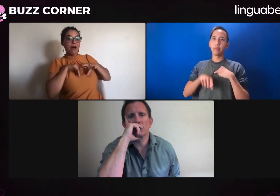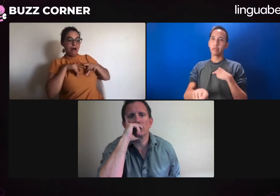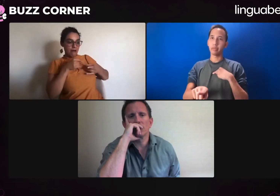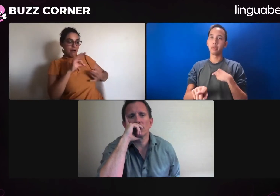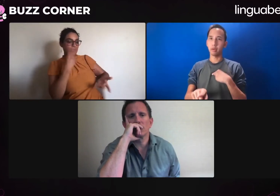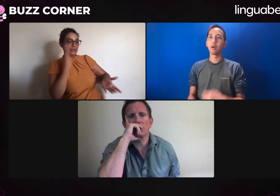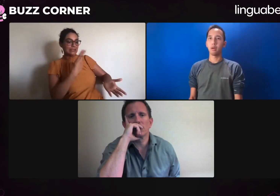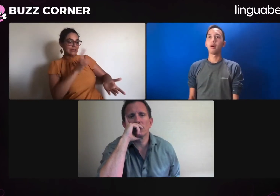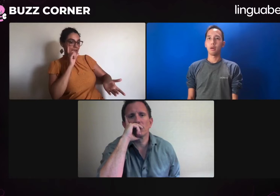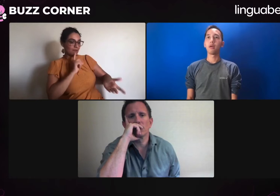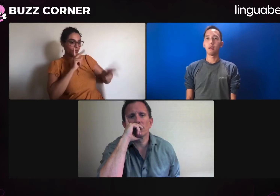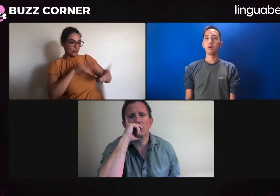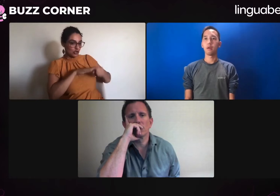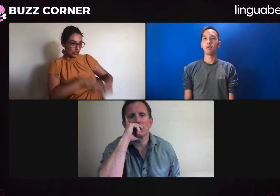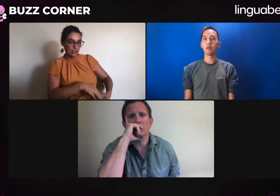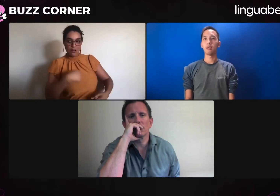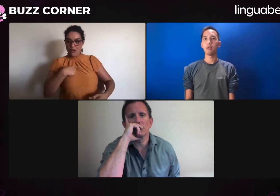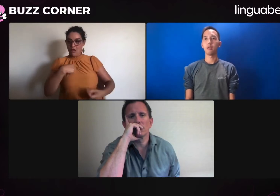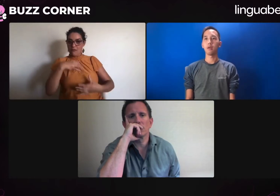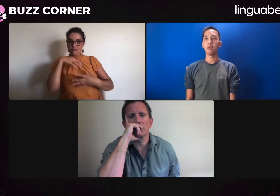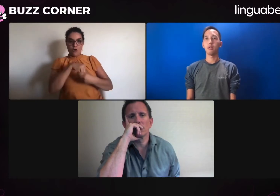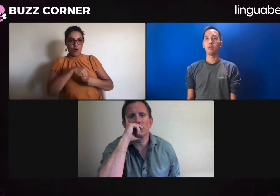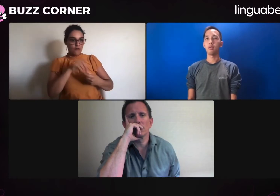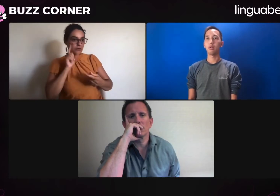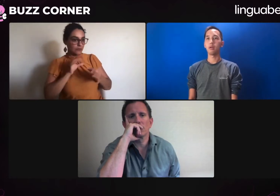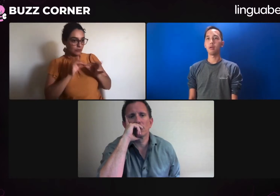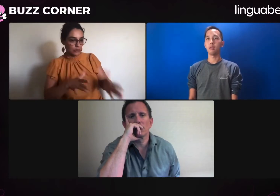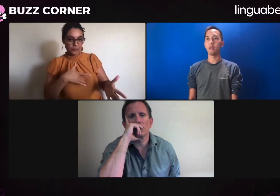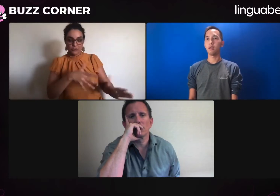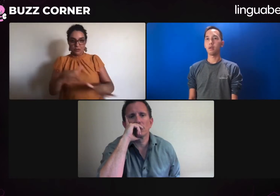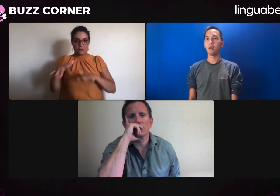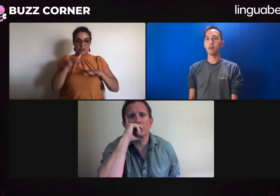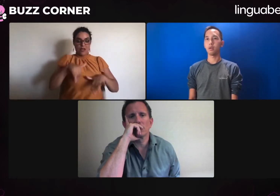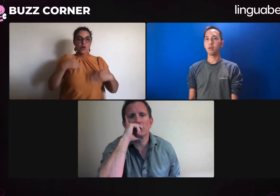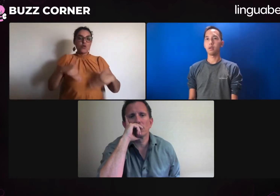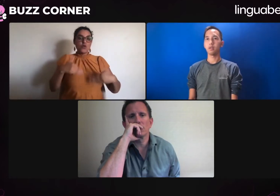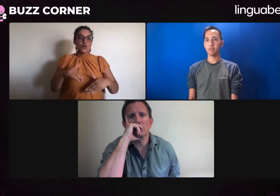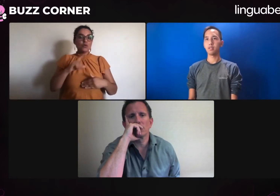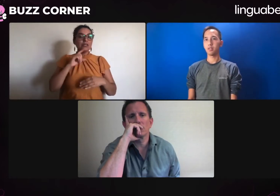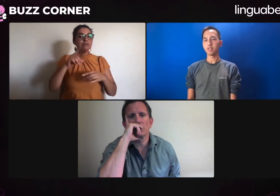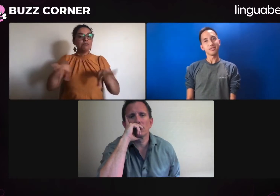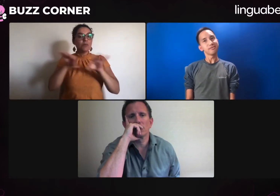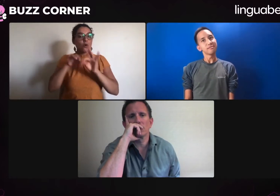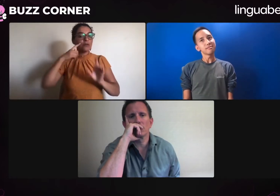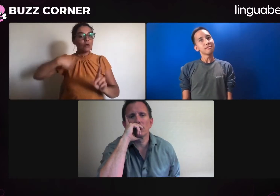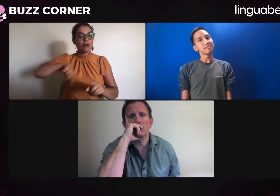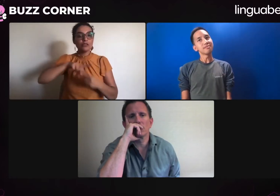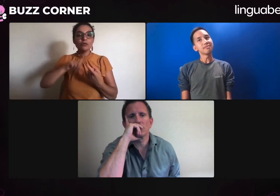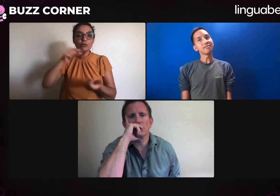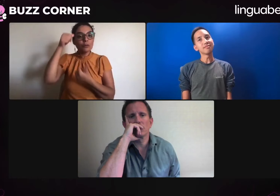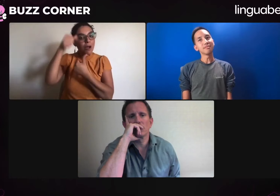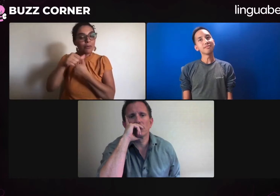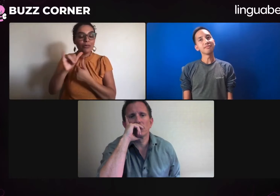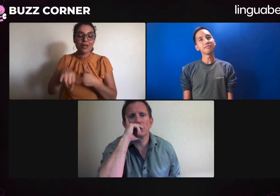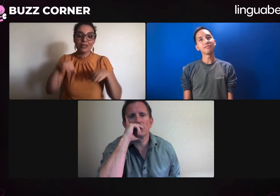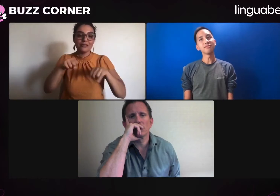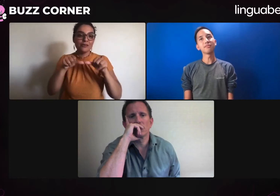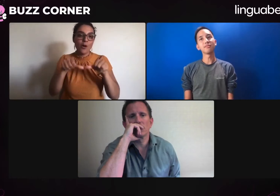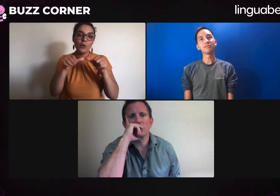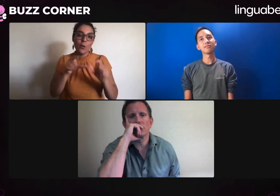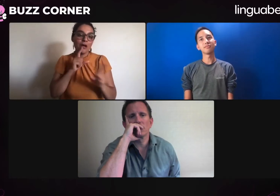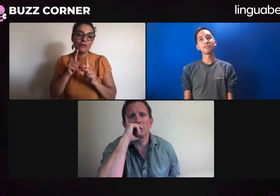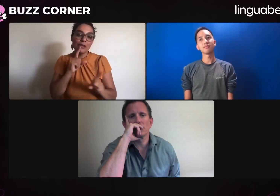deaf interpreter who may have experienced vicarious trauma because of that oppression is now part of that too. So it's important